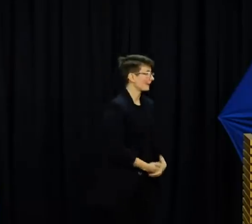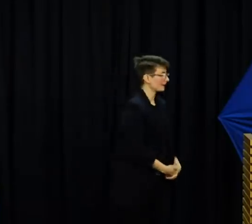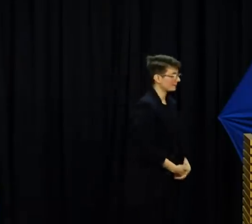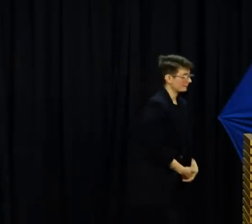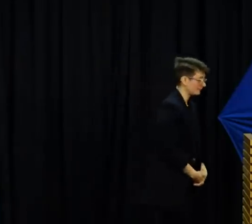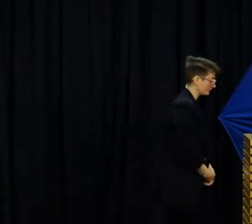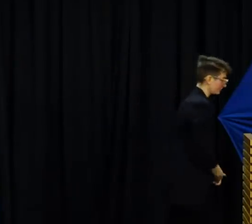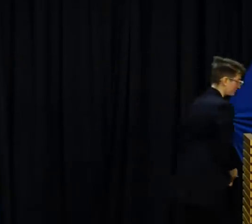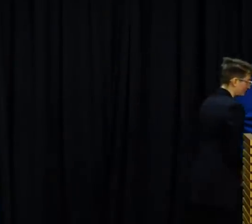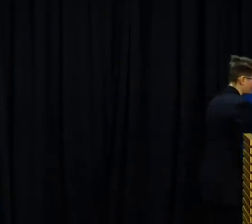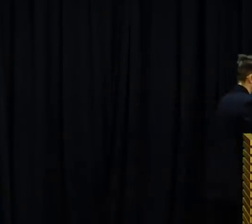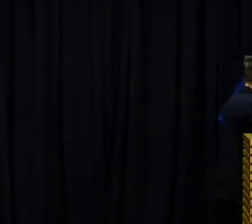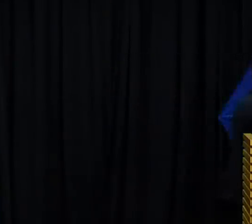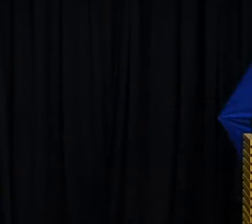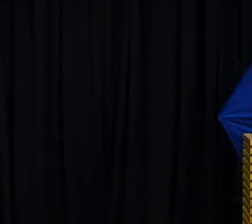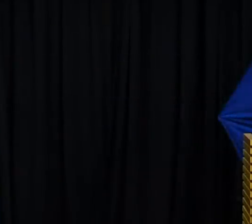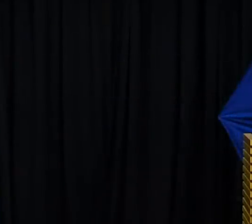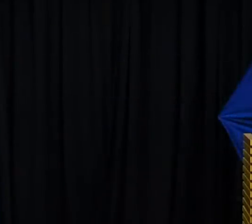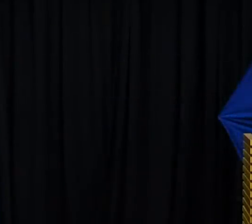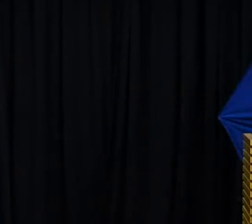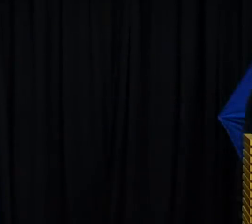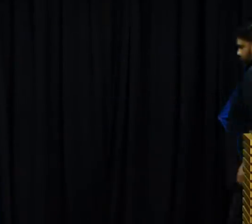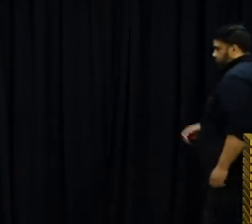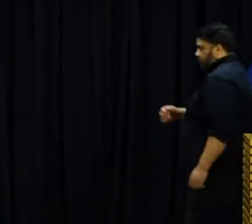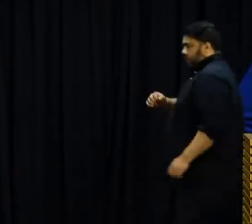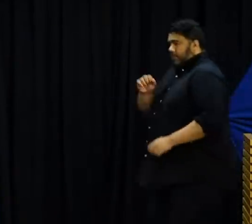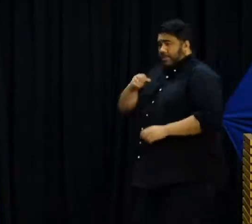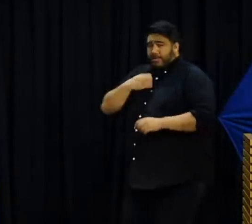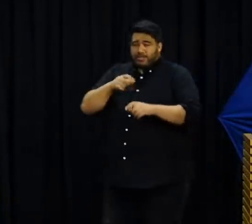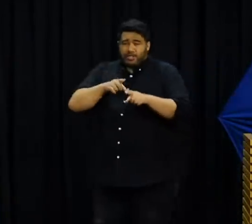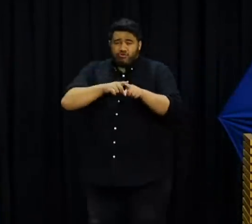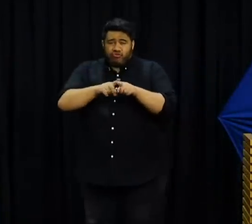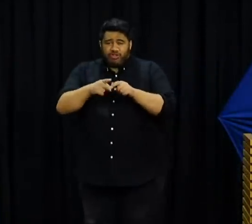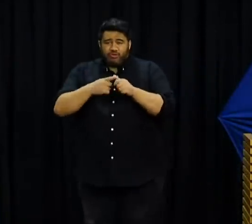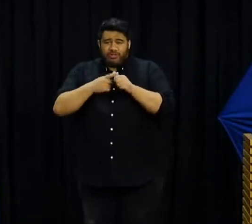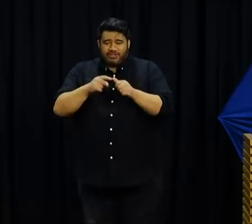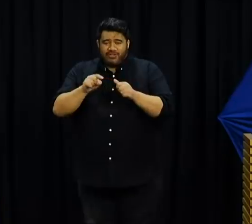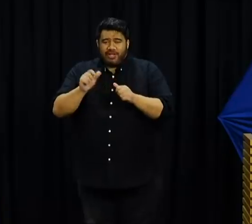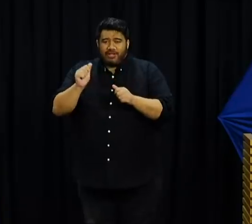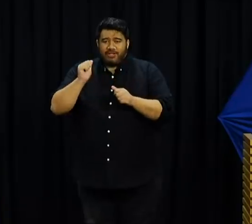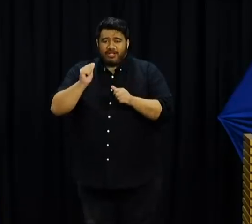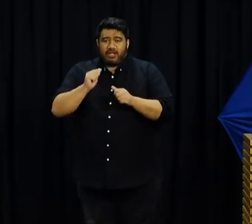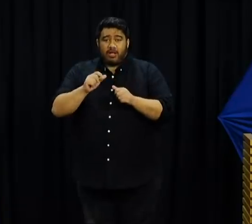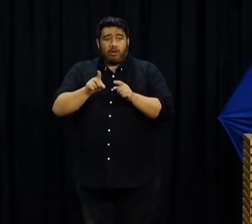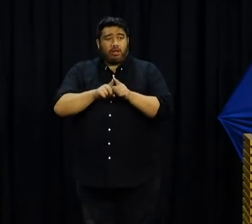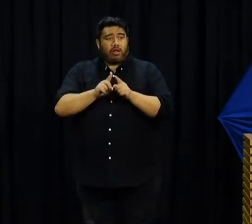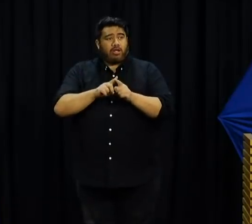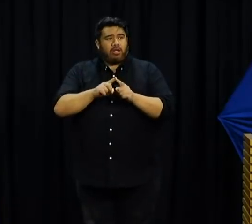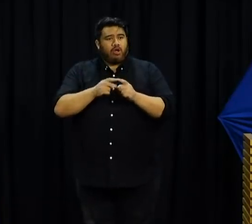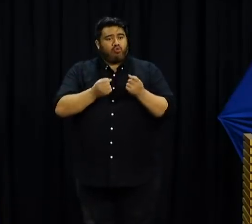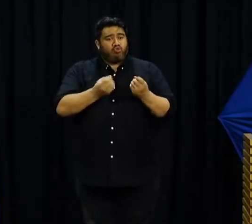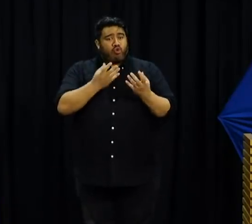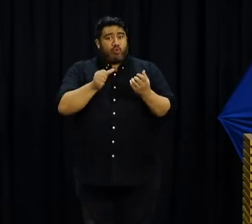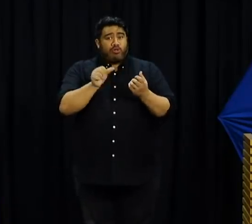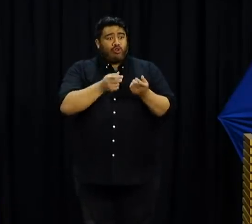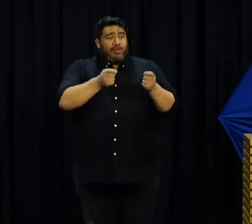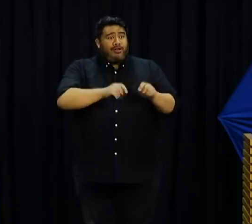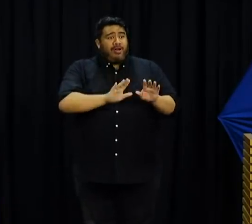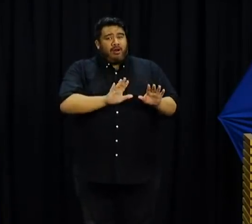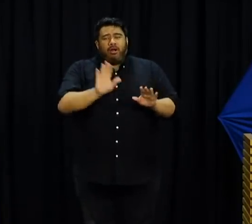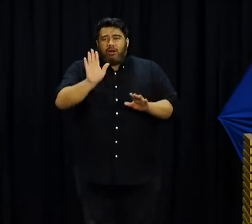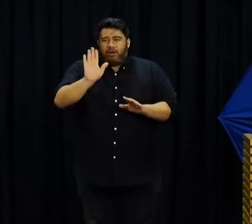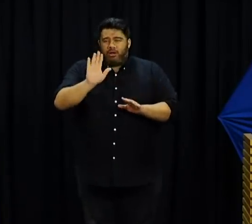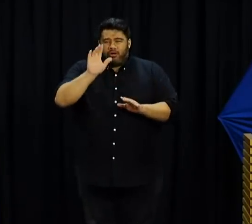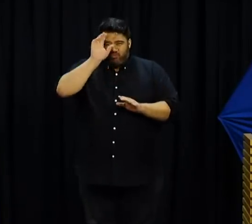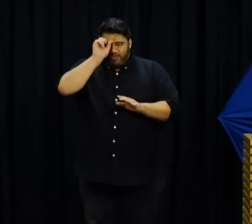my original introduction, the question of why not lock down Rotorua. Of course, keep in mind the difference here, as